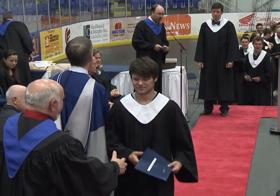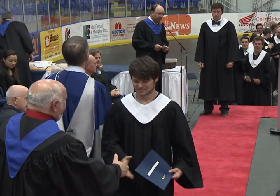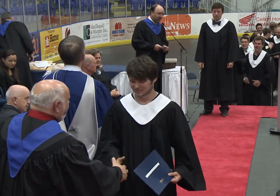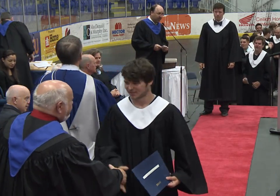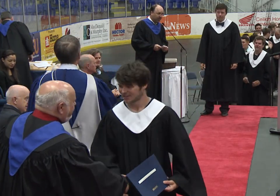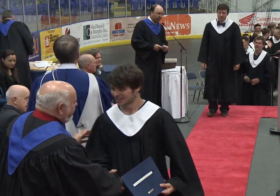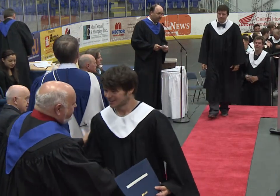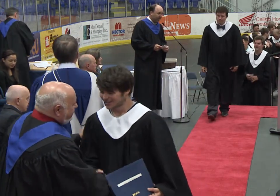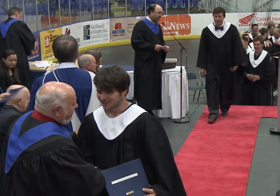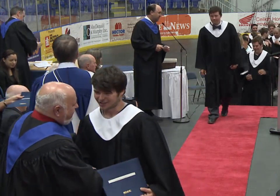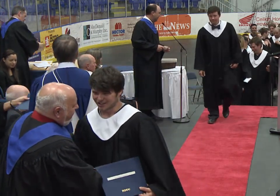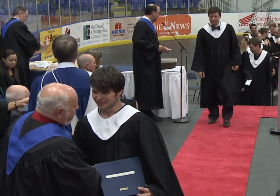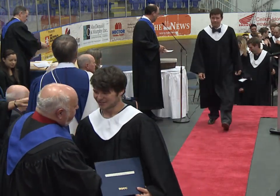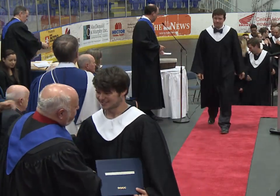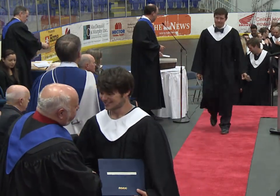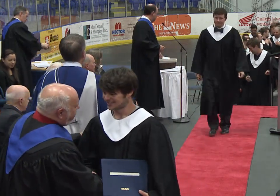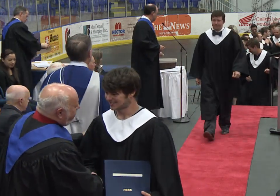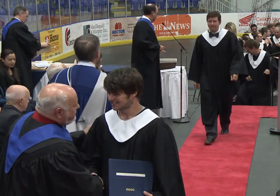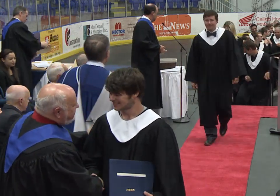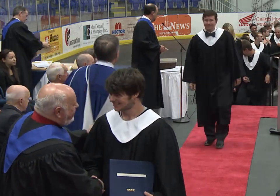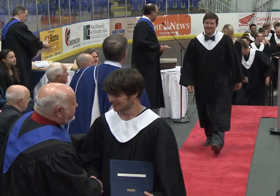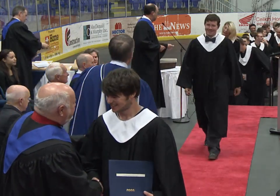With honors, Peter Dory.